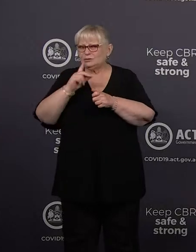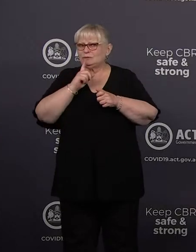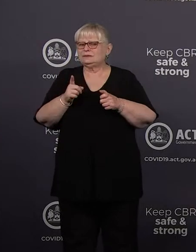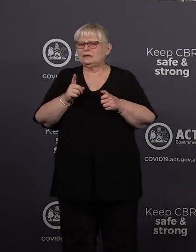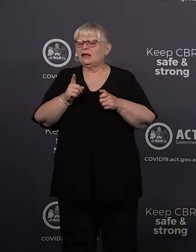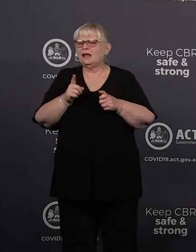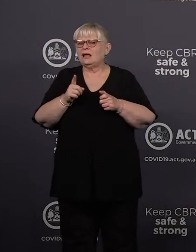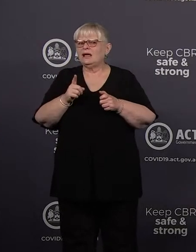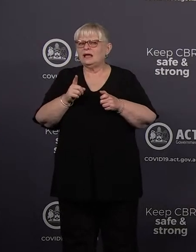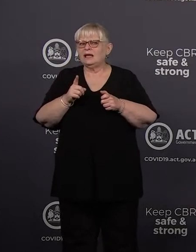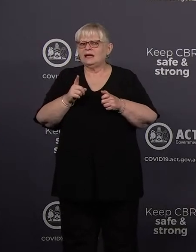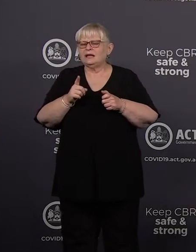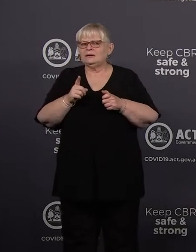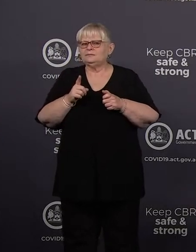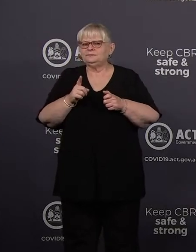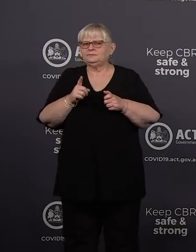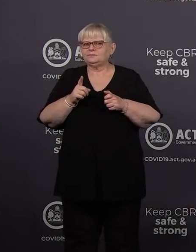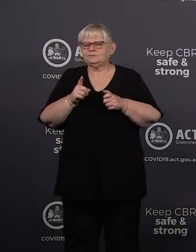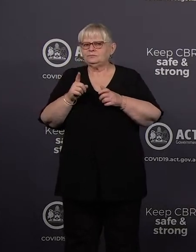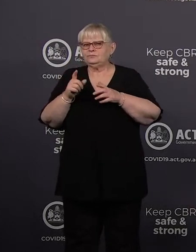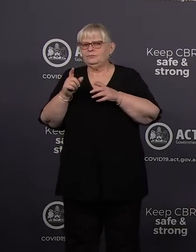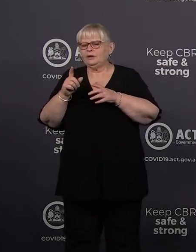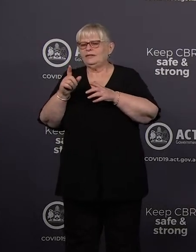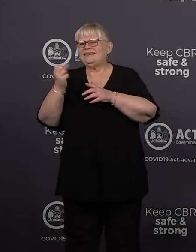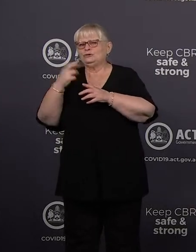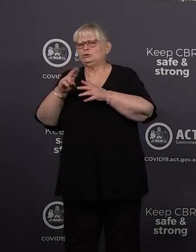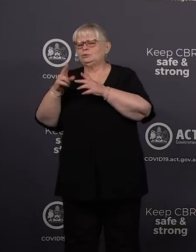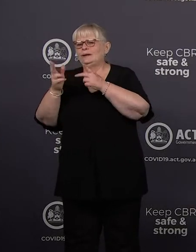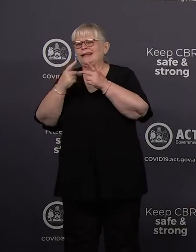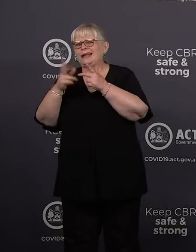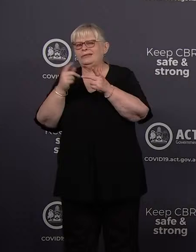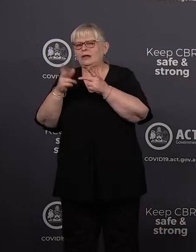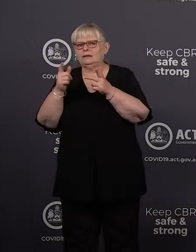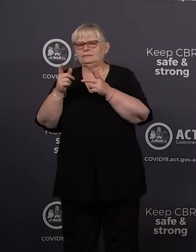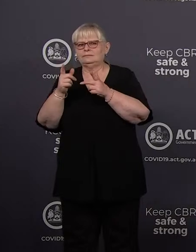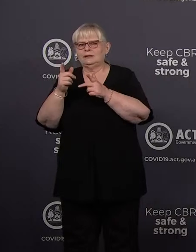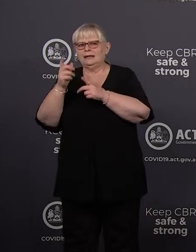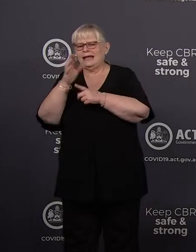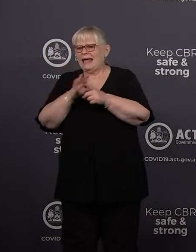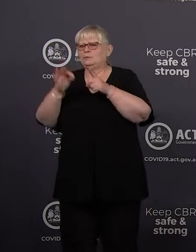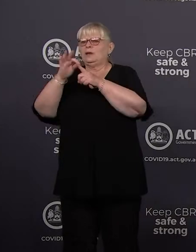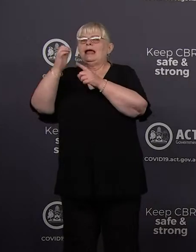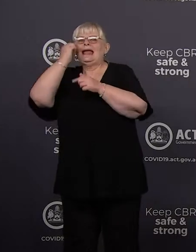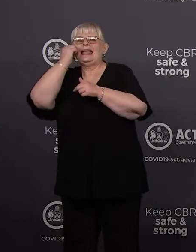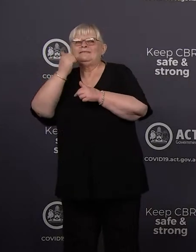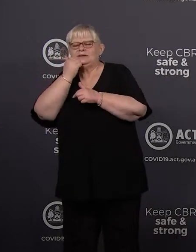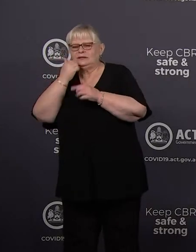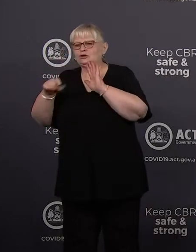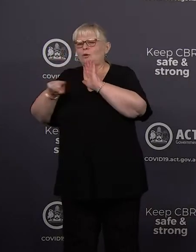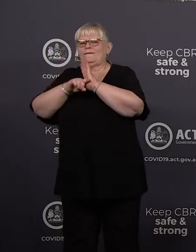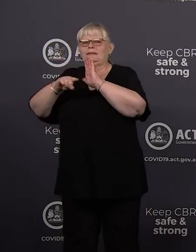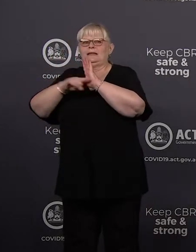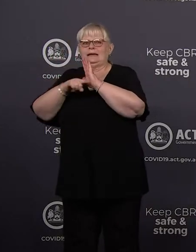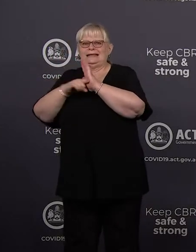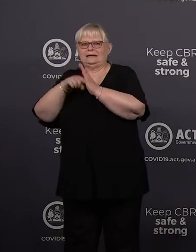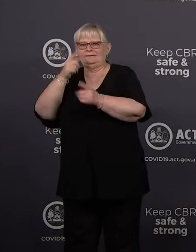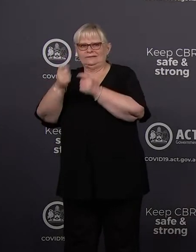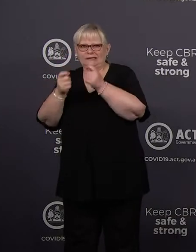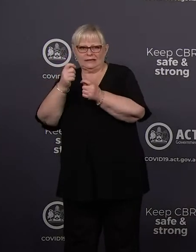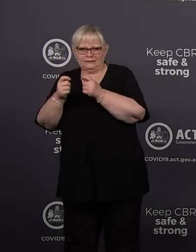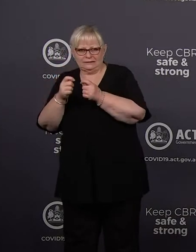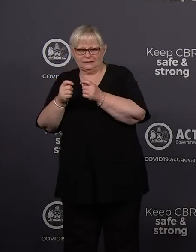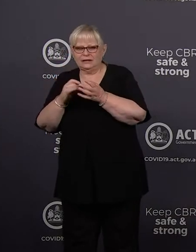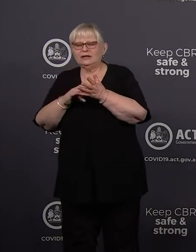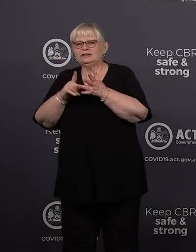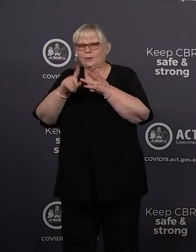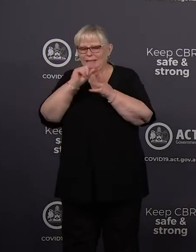that asking them to undertake an extra process to upload evidence of their negative test result so that that could